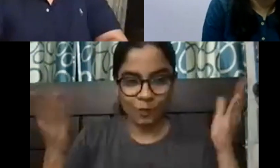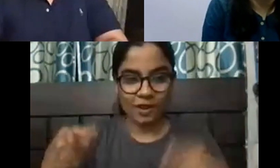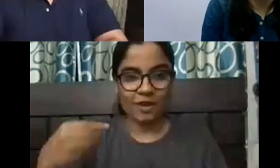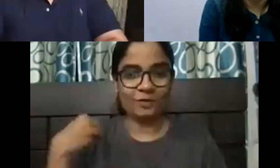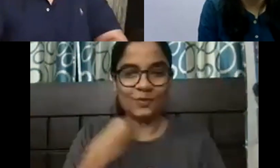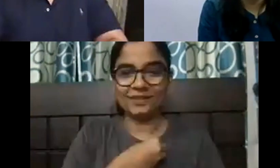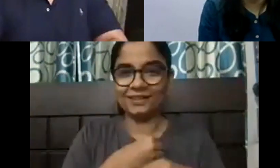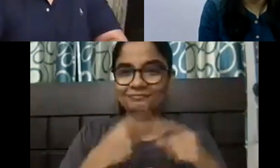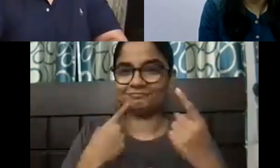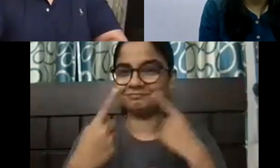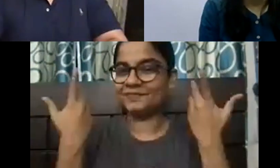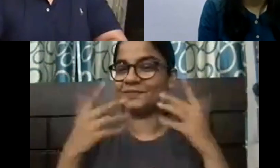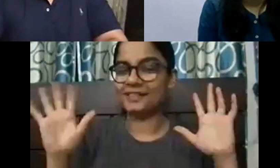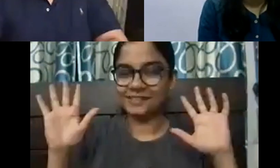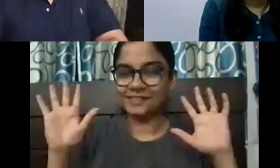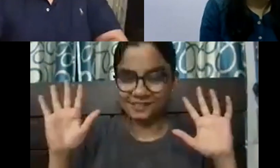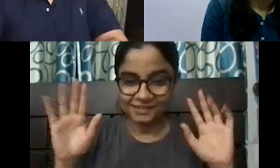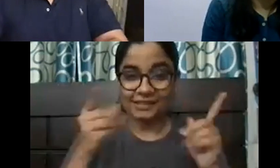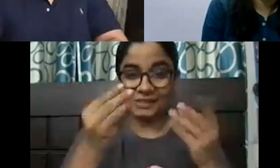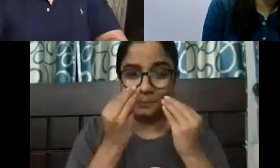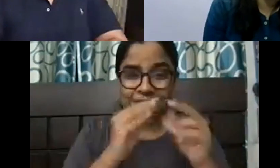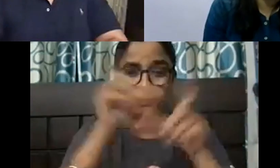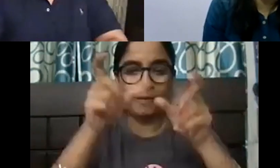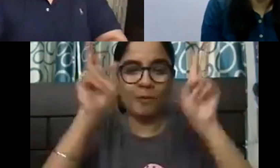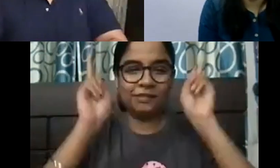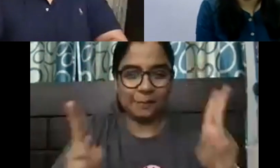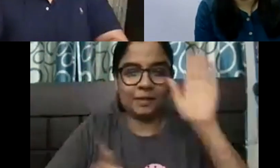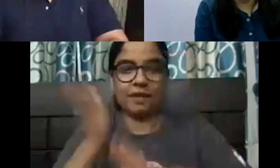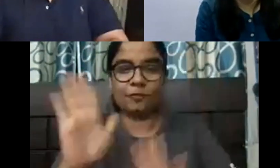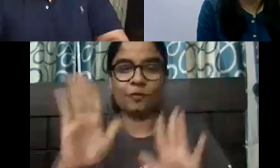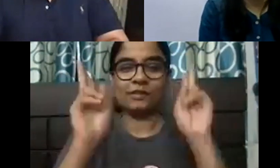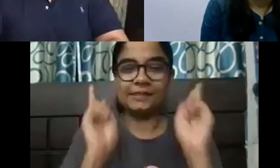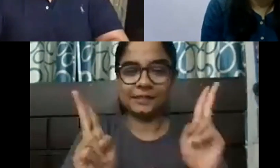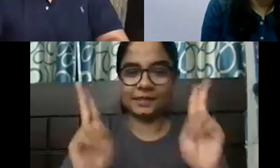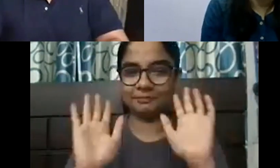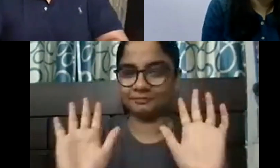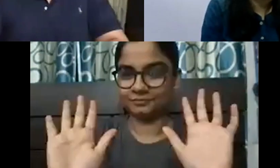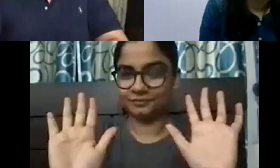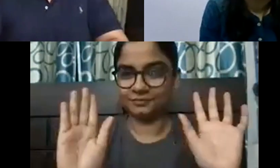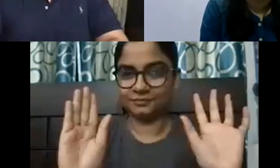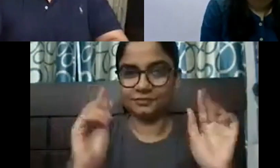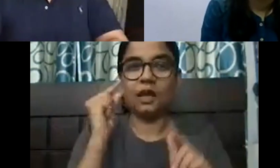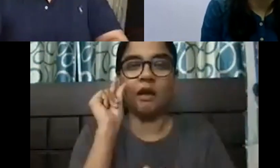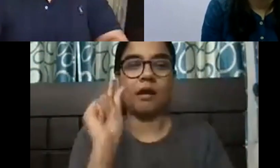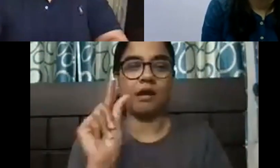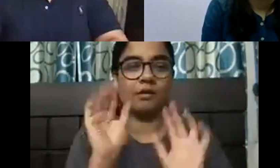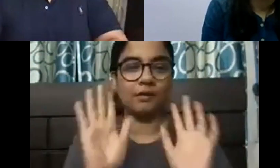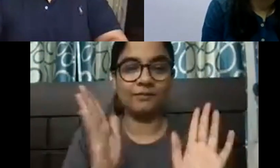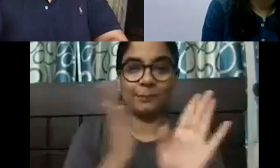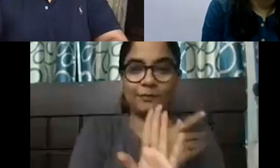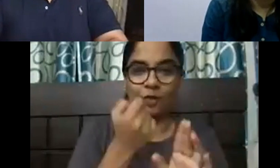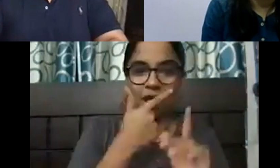Okay. Hello, everyone. We had the discussion with the Dr. Yuvraj. Please don't leave the session. Please be